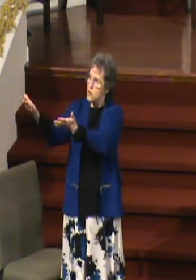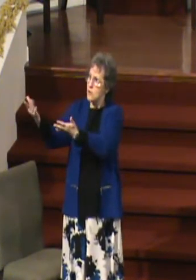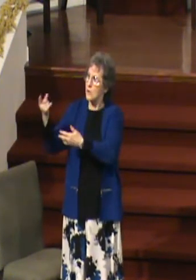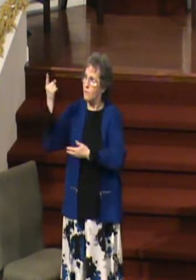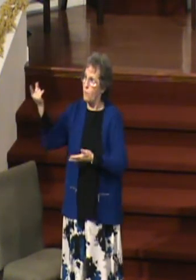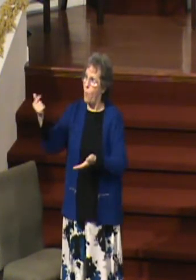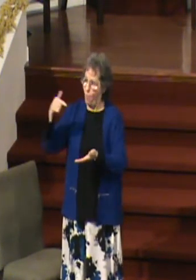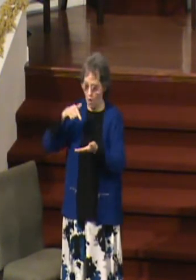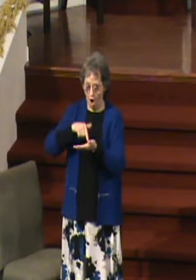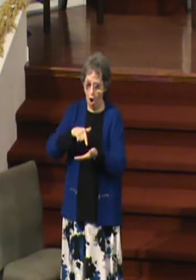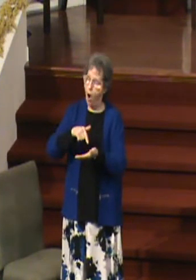thee. To God